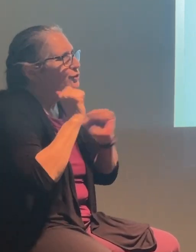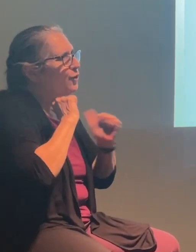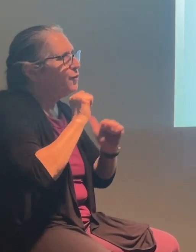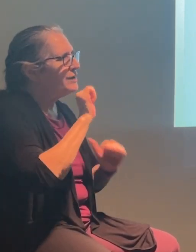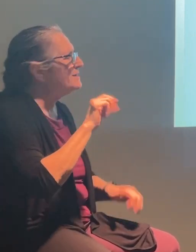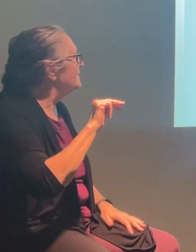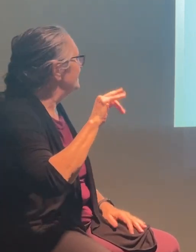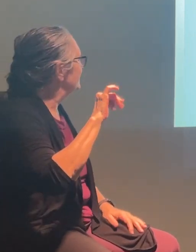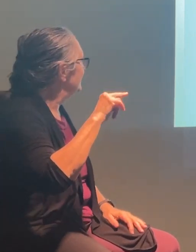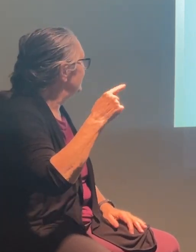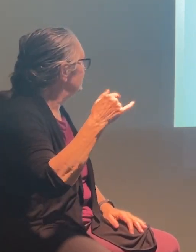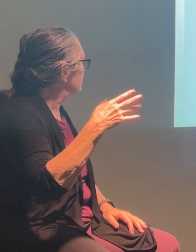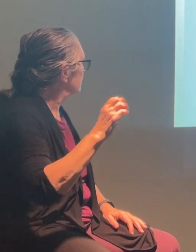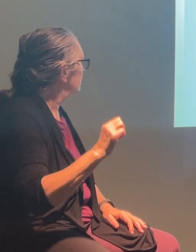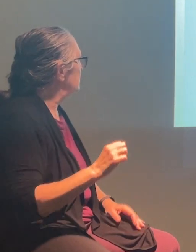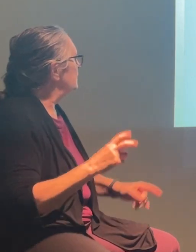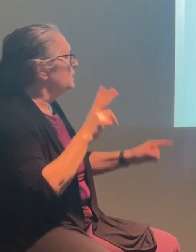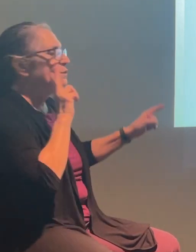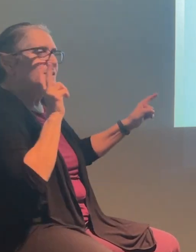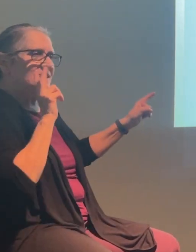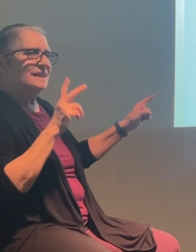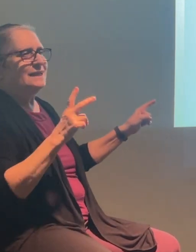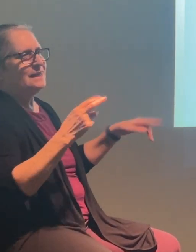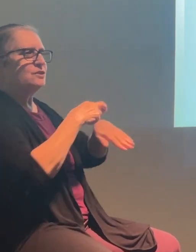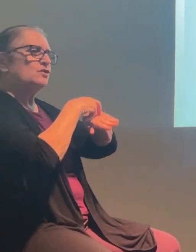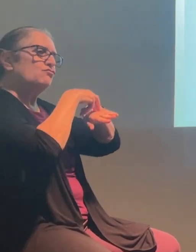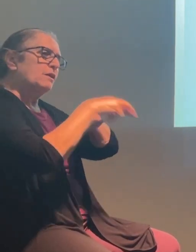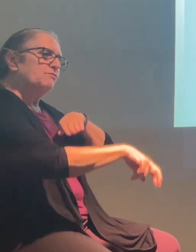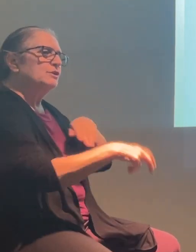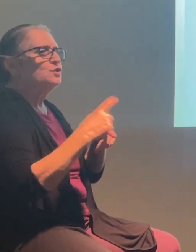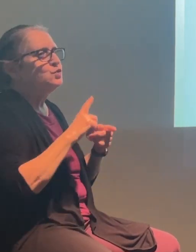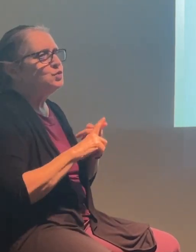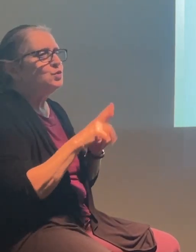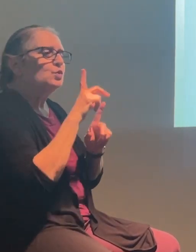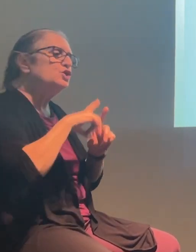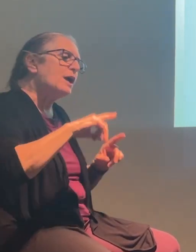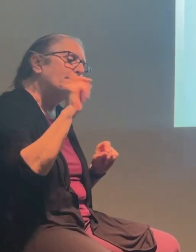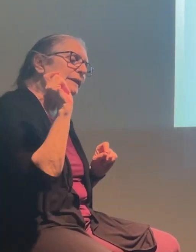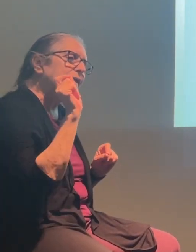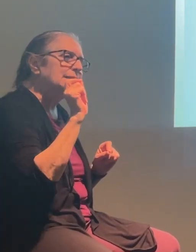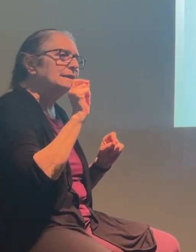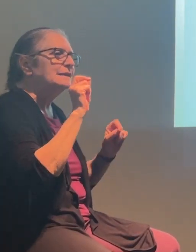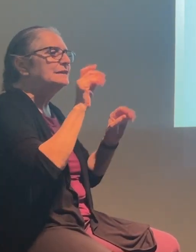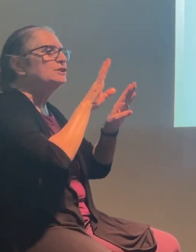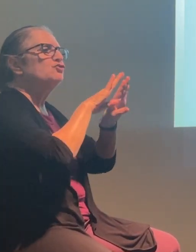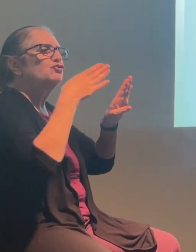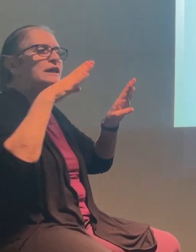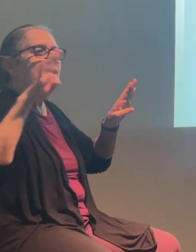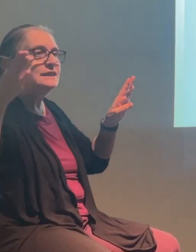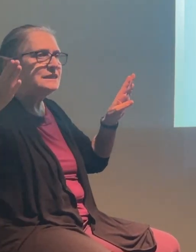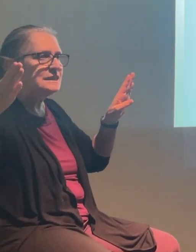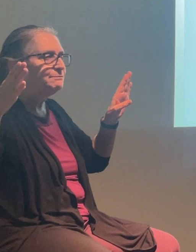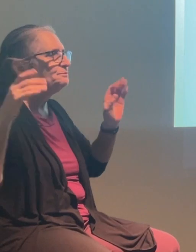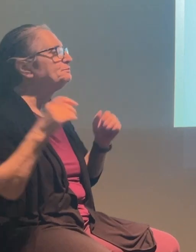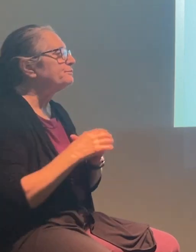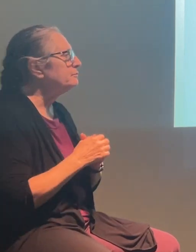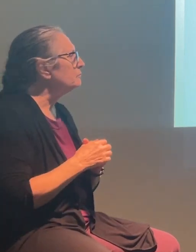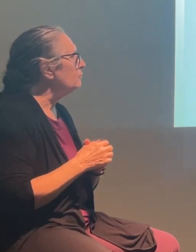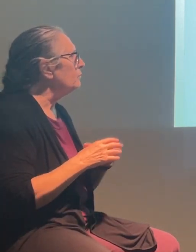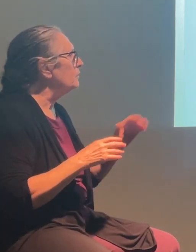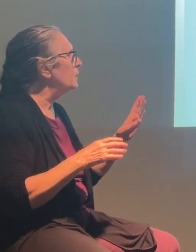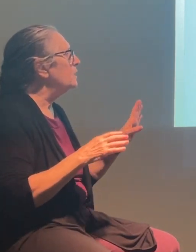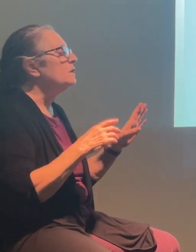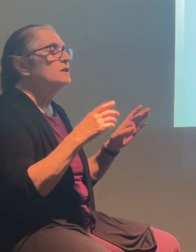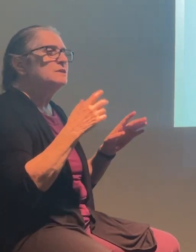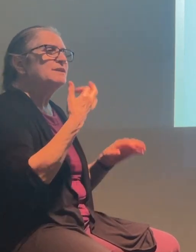things just by looking at this. Obviously, there's a reference to the Japanese screens, especially the 18th century one when